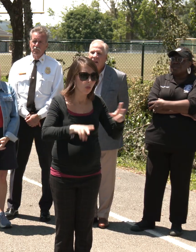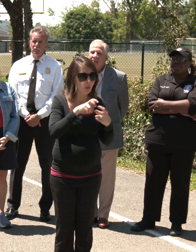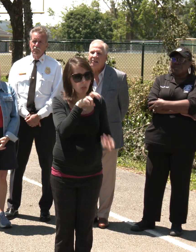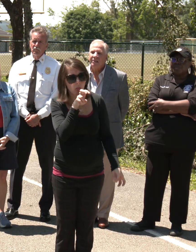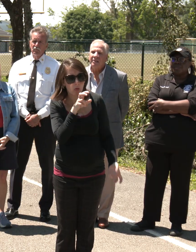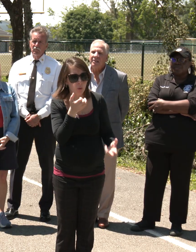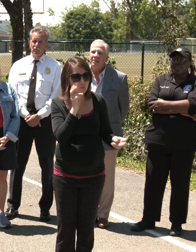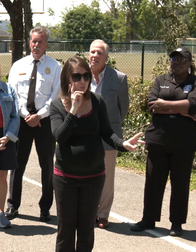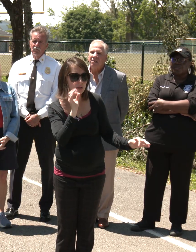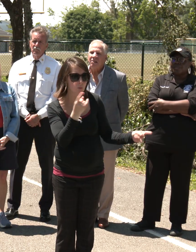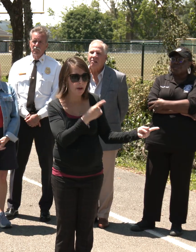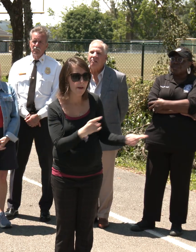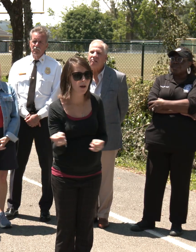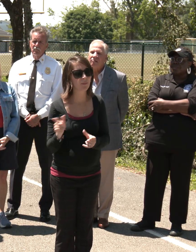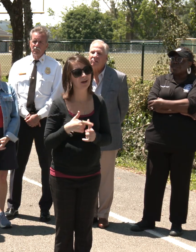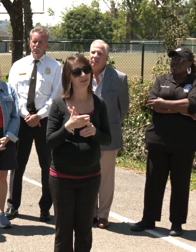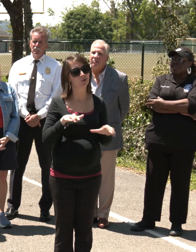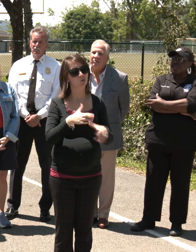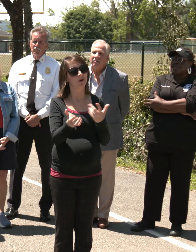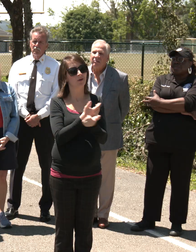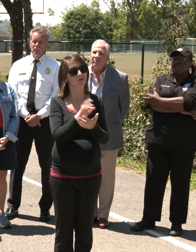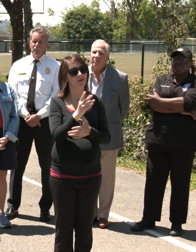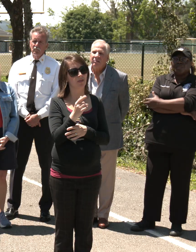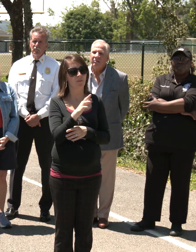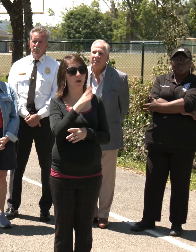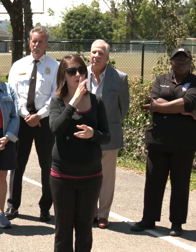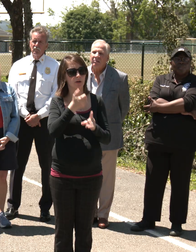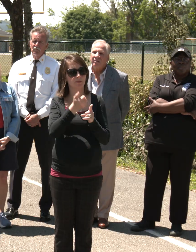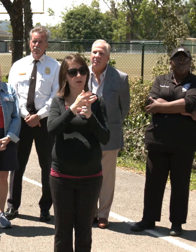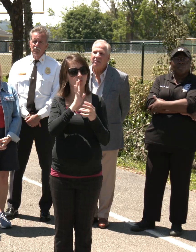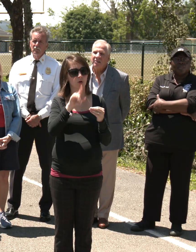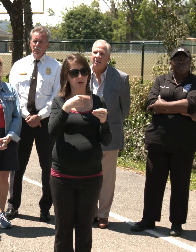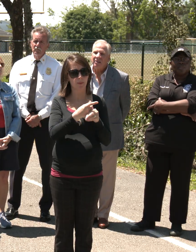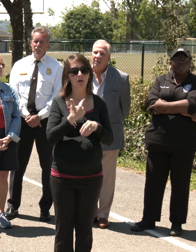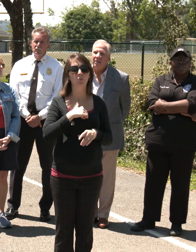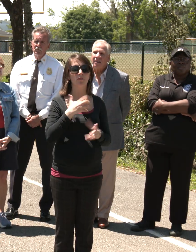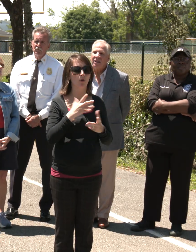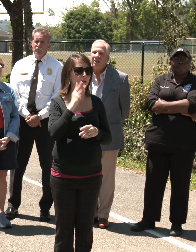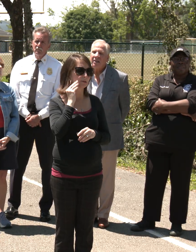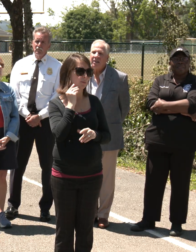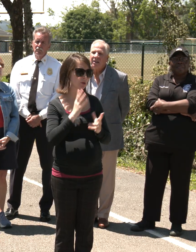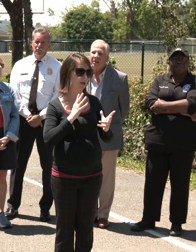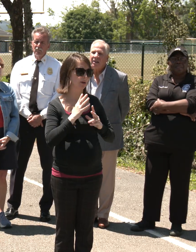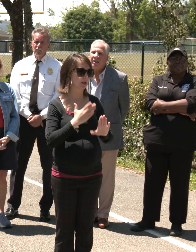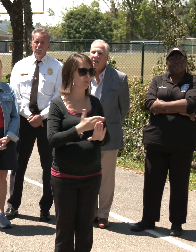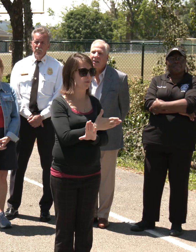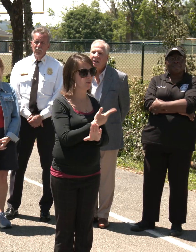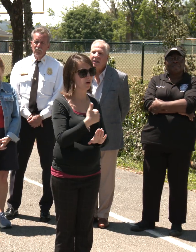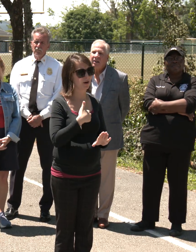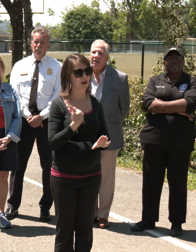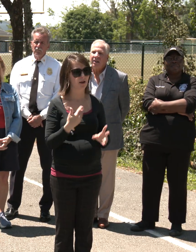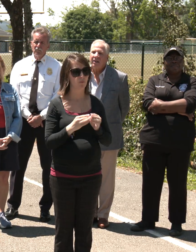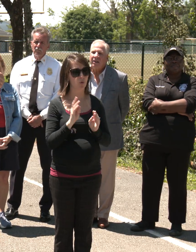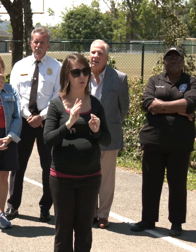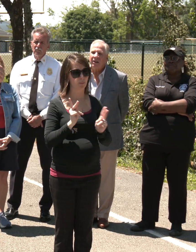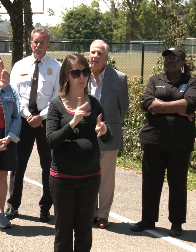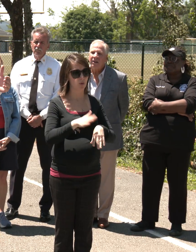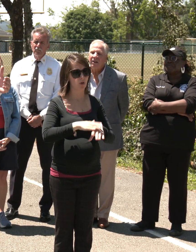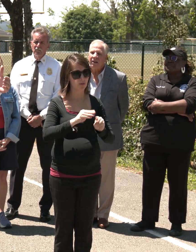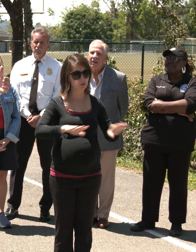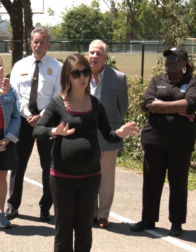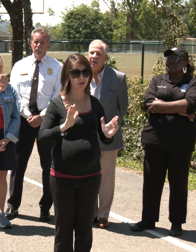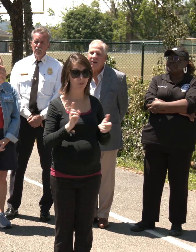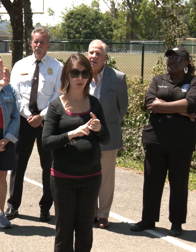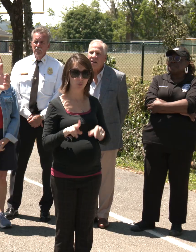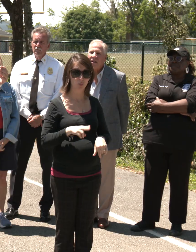what they've been doing that the mayor talked about. So we got a good plan in place. We've been through holidays before, and I have more people on the street than we would usually